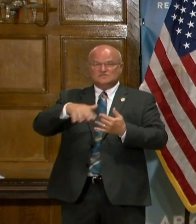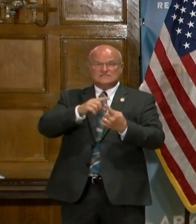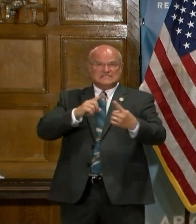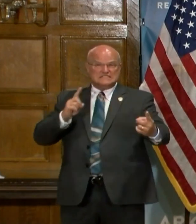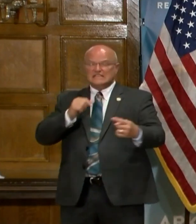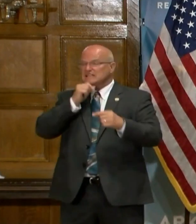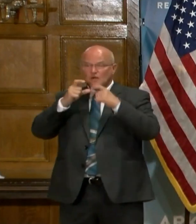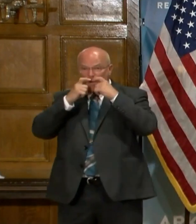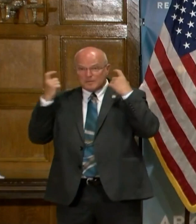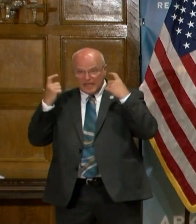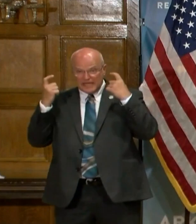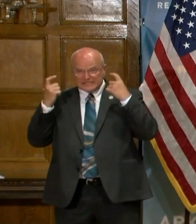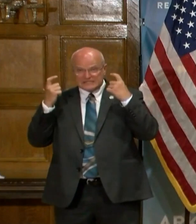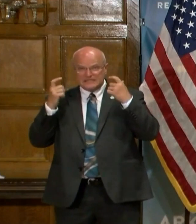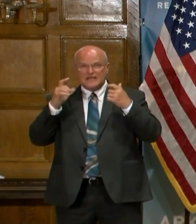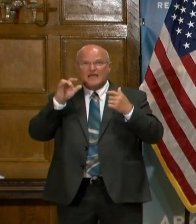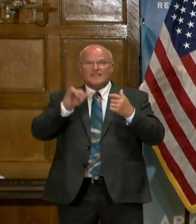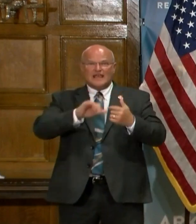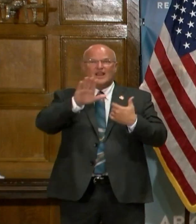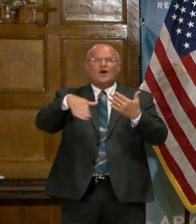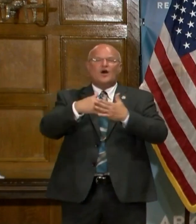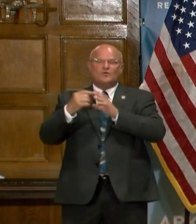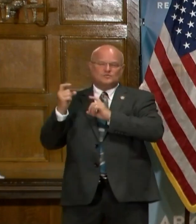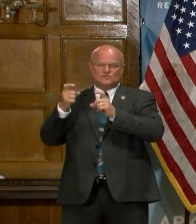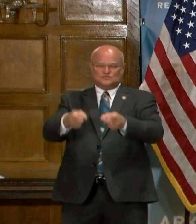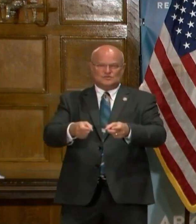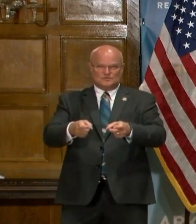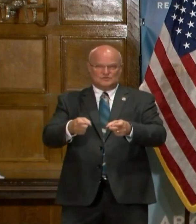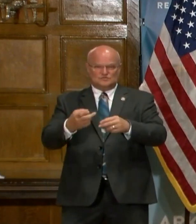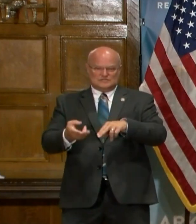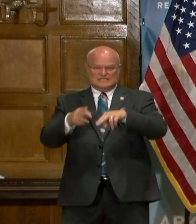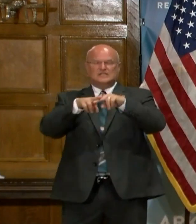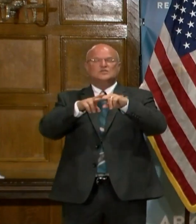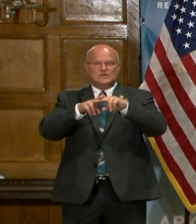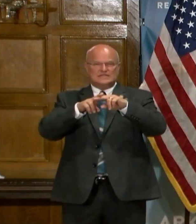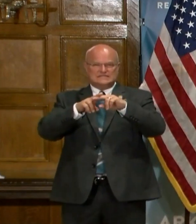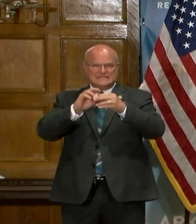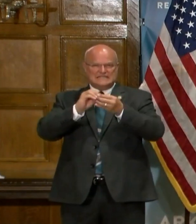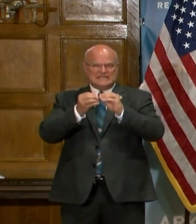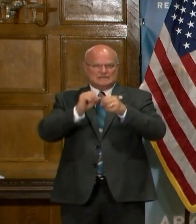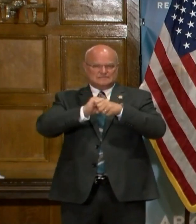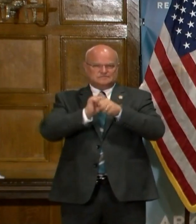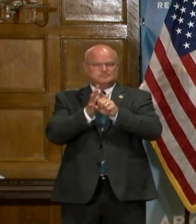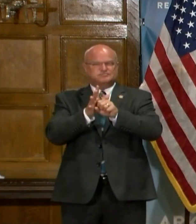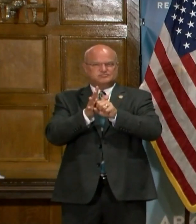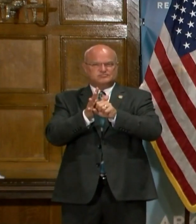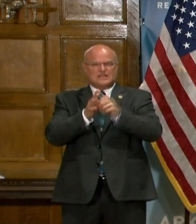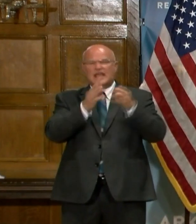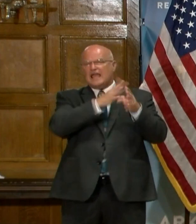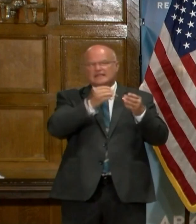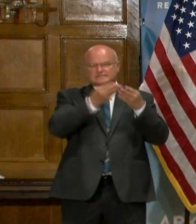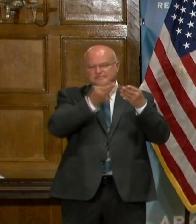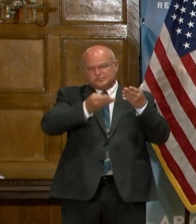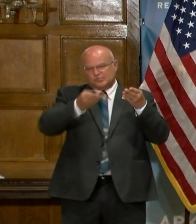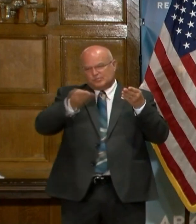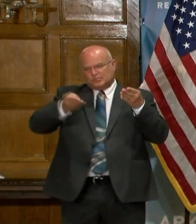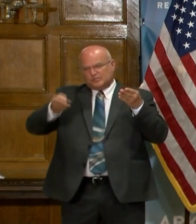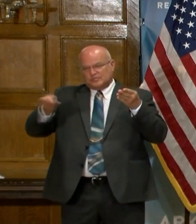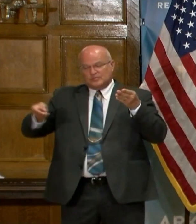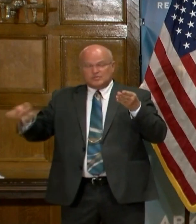distancing and not wearing masks, that all will contribute to an increased COVID-19 transmission.